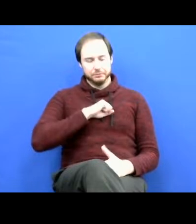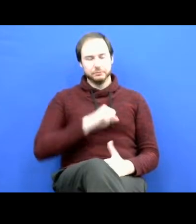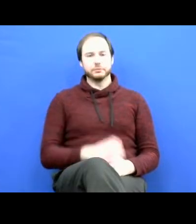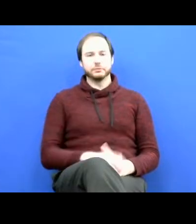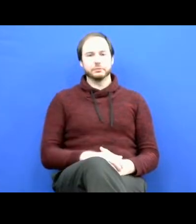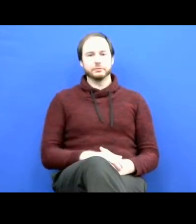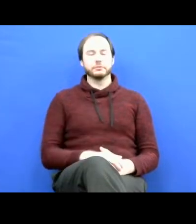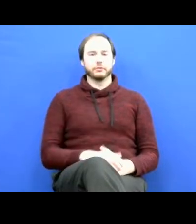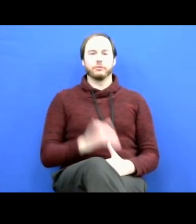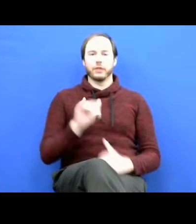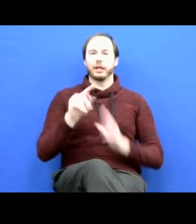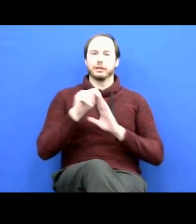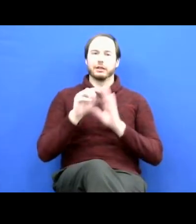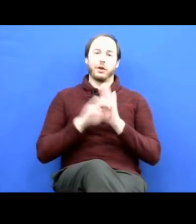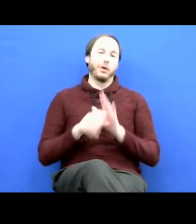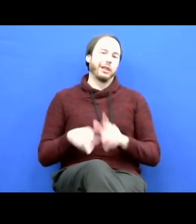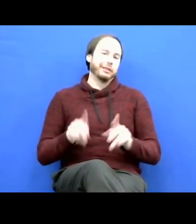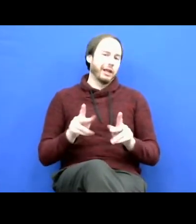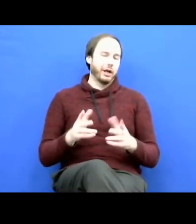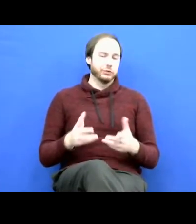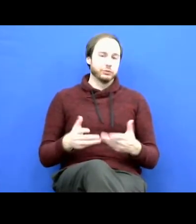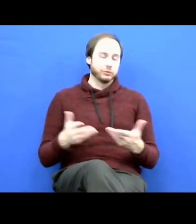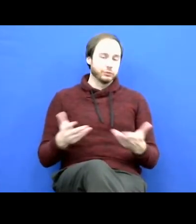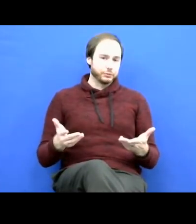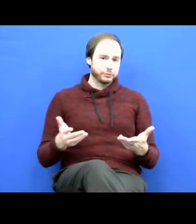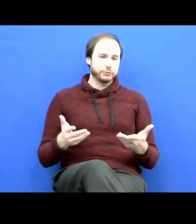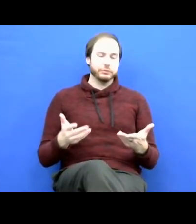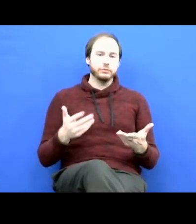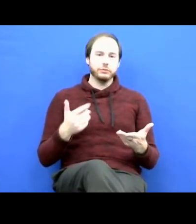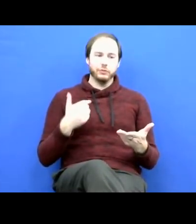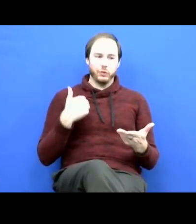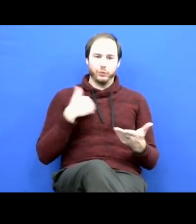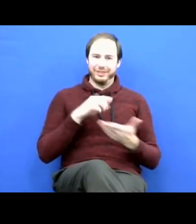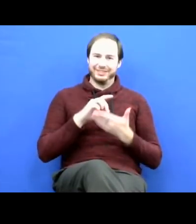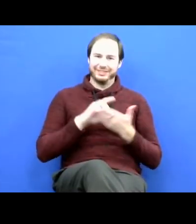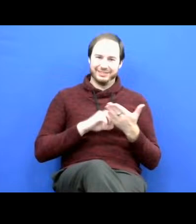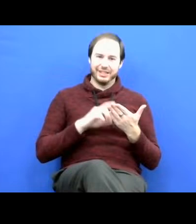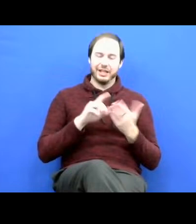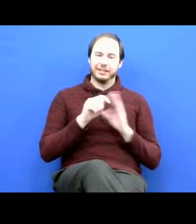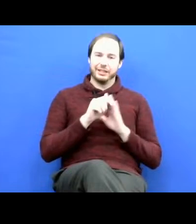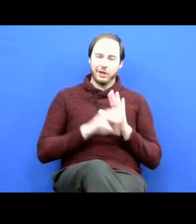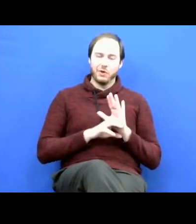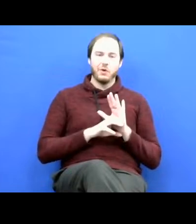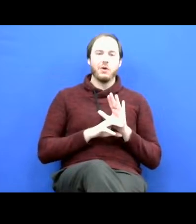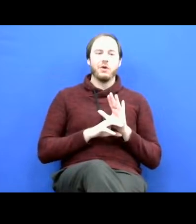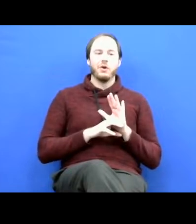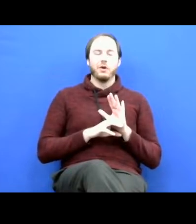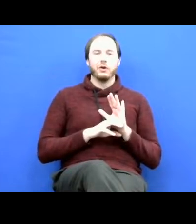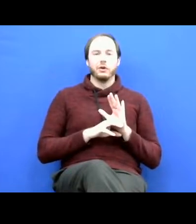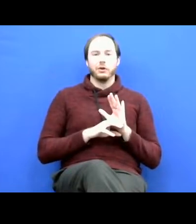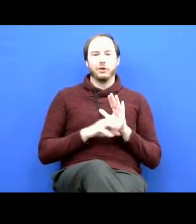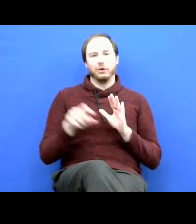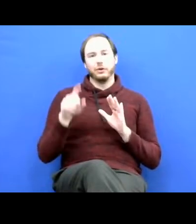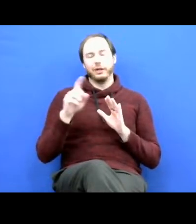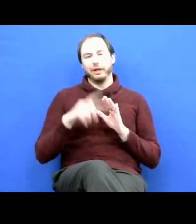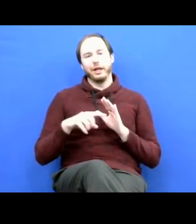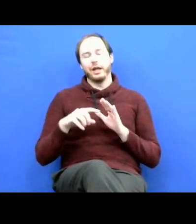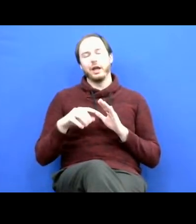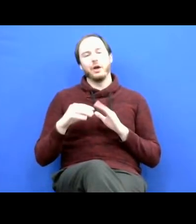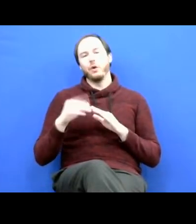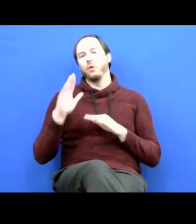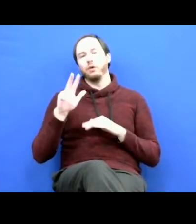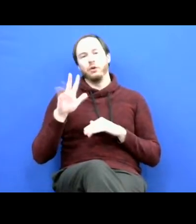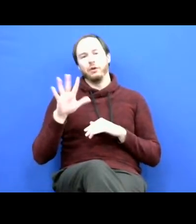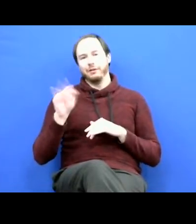That is what the code allows. So it's hard to say, we designed the code, so if you can't build one 35